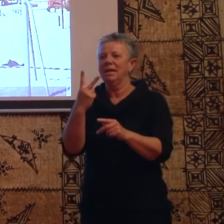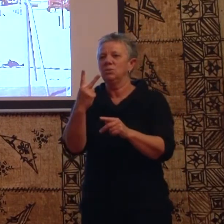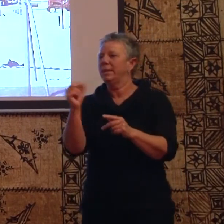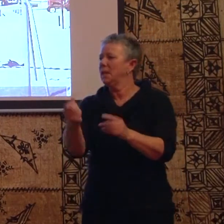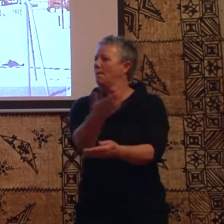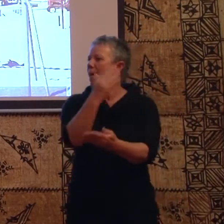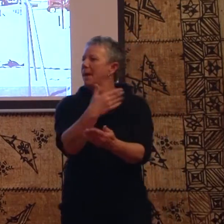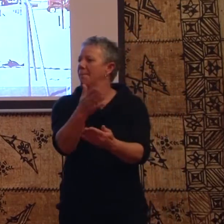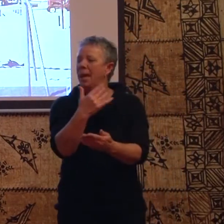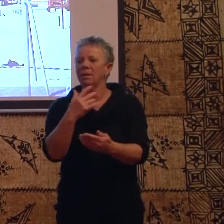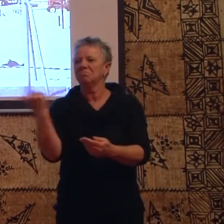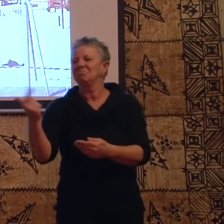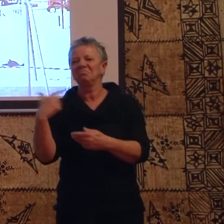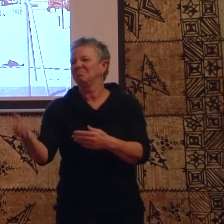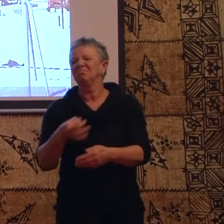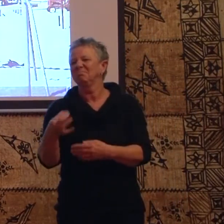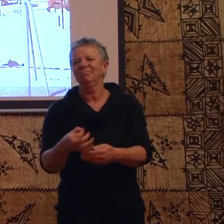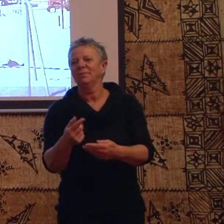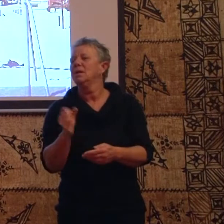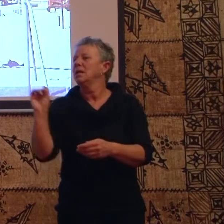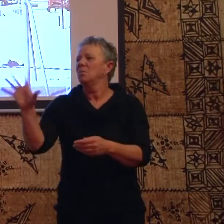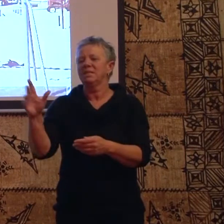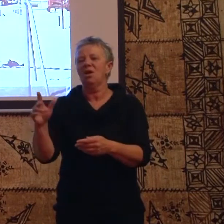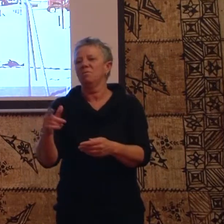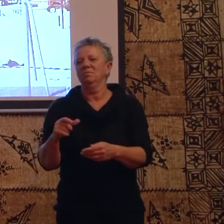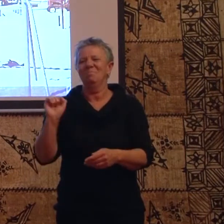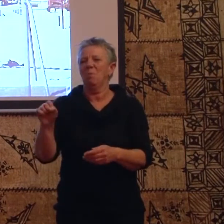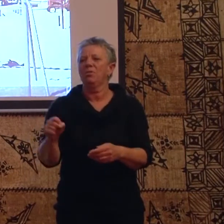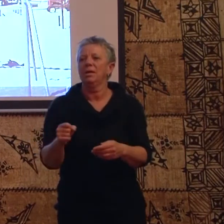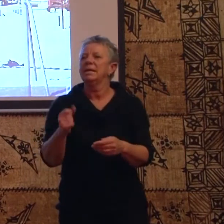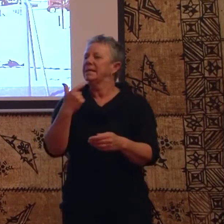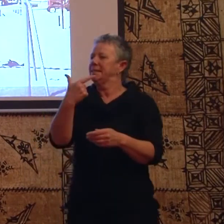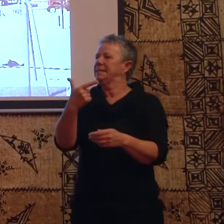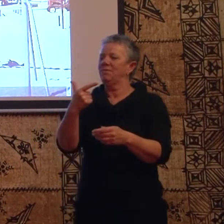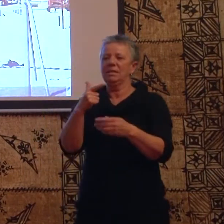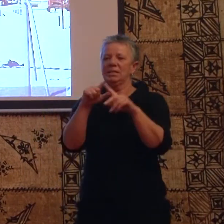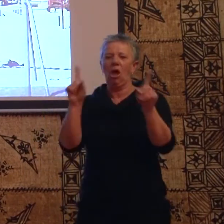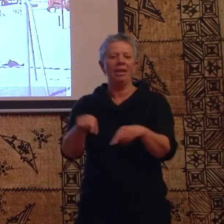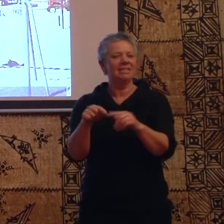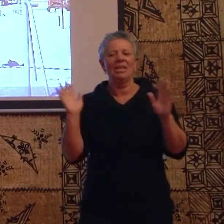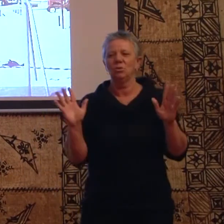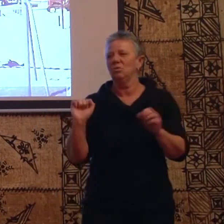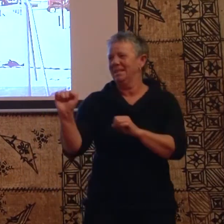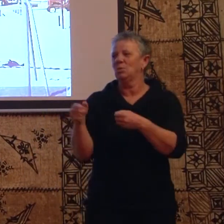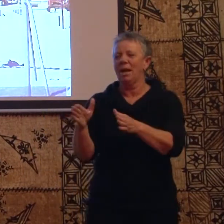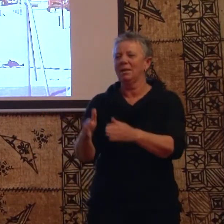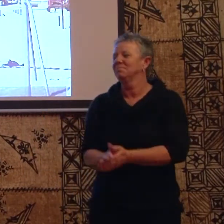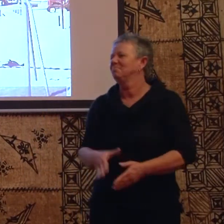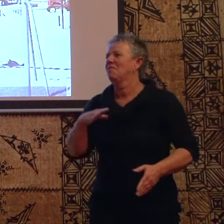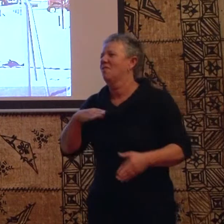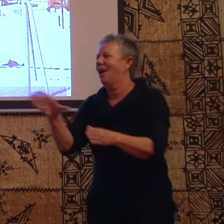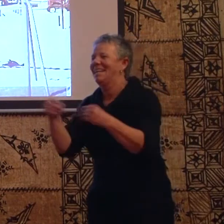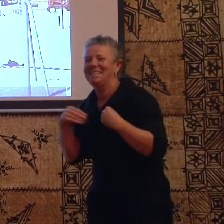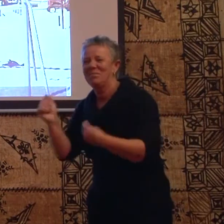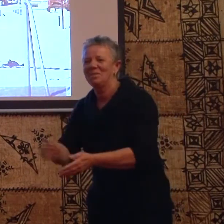change and it didn't change, but I forgot to say that Kim had requested that he just did a presentation in his own style, and that's fine. We're